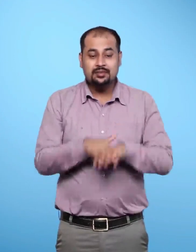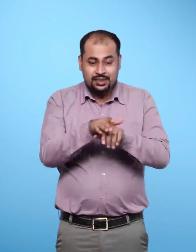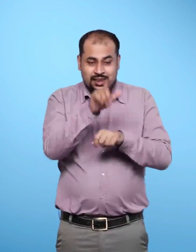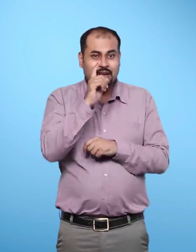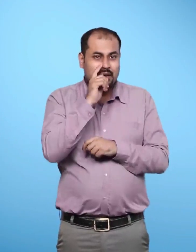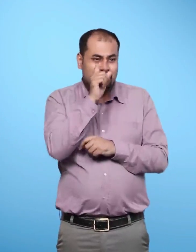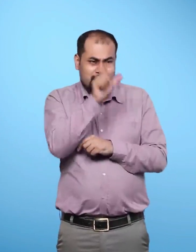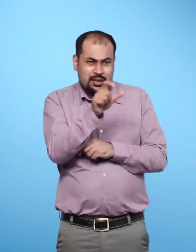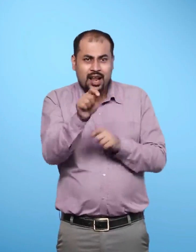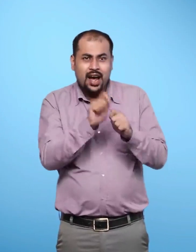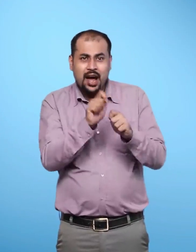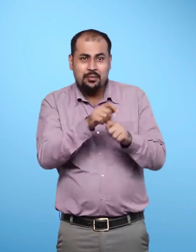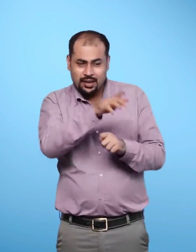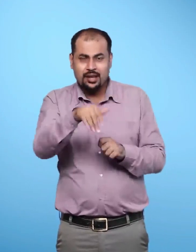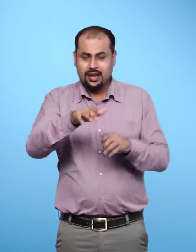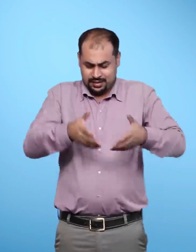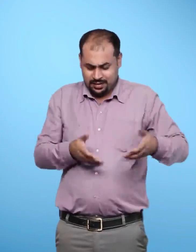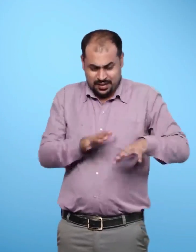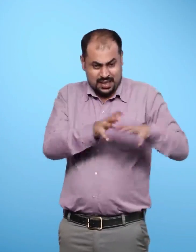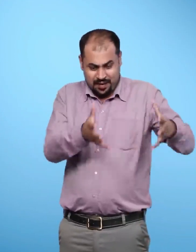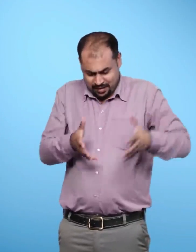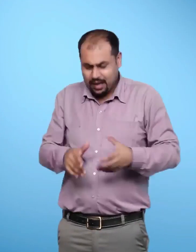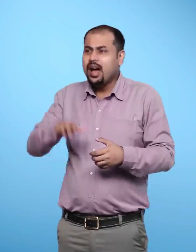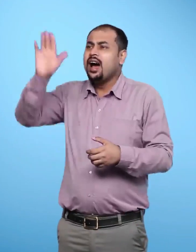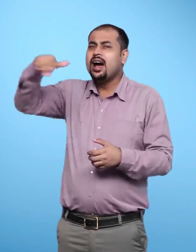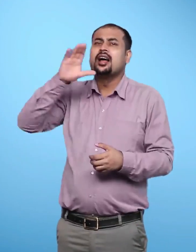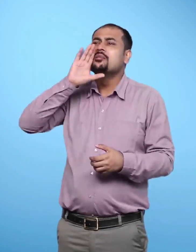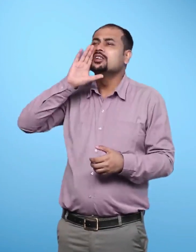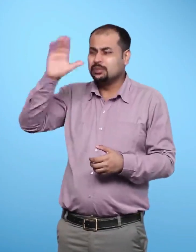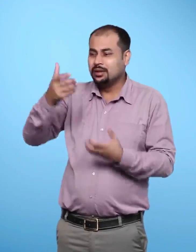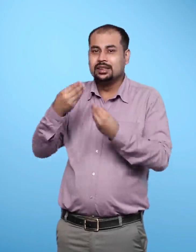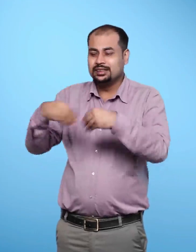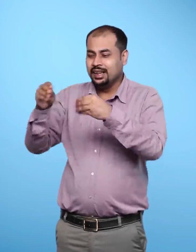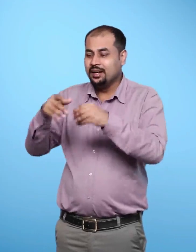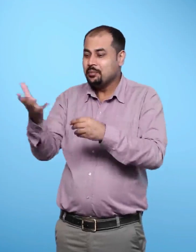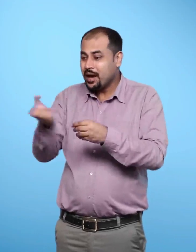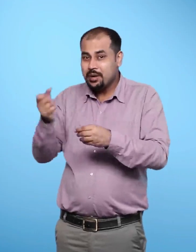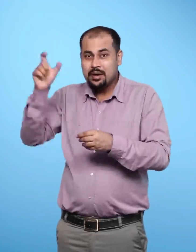The fisherwomen are shouting out their prices to the buyers.